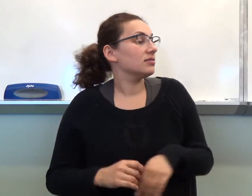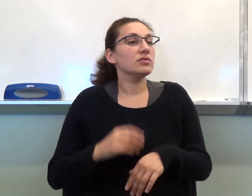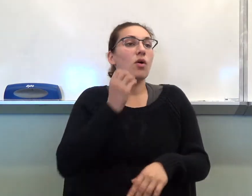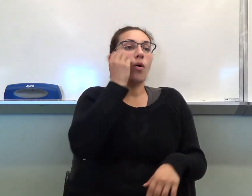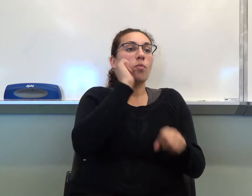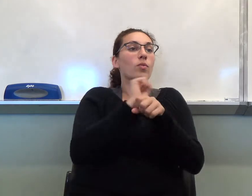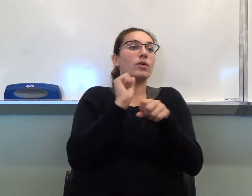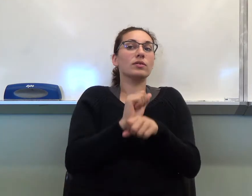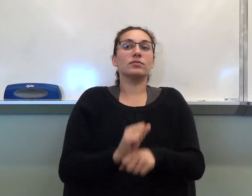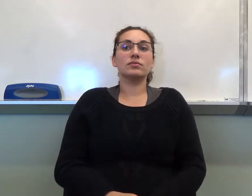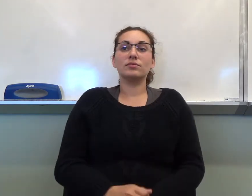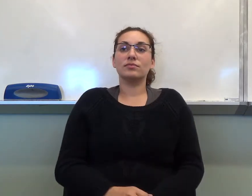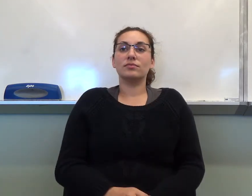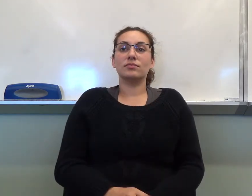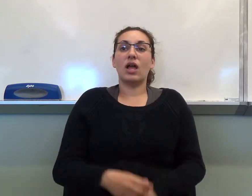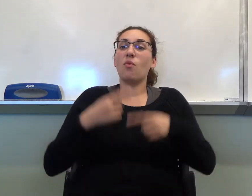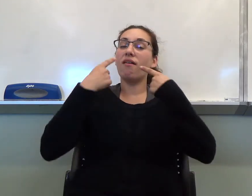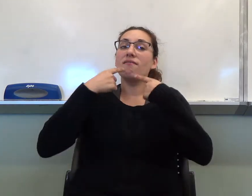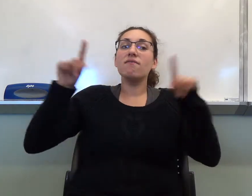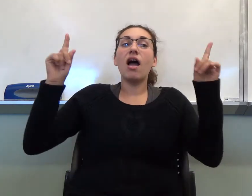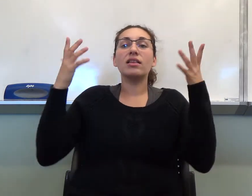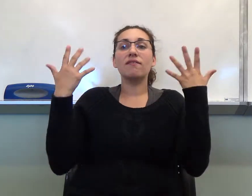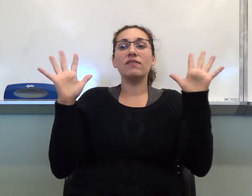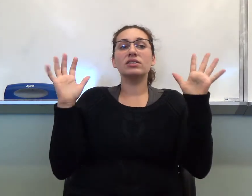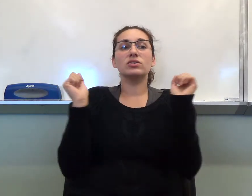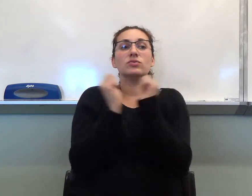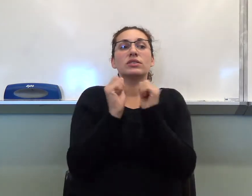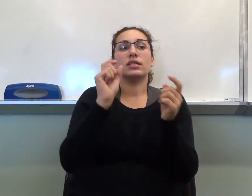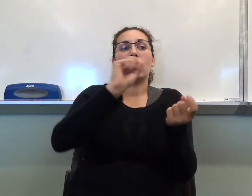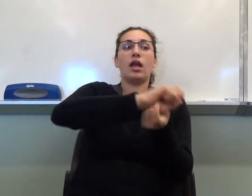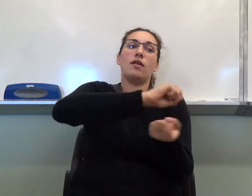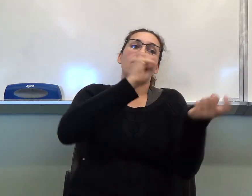And then we're finally through with all this conversion stuff.